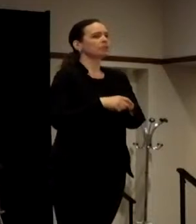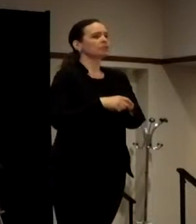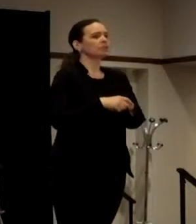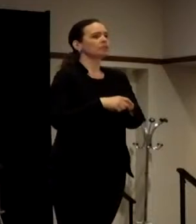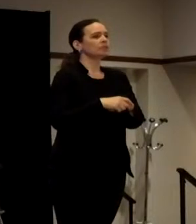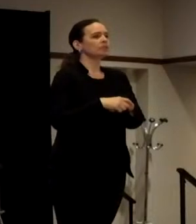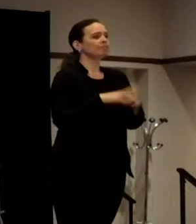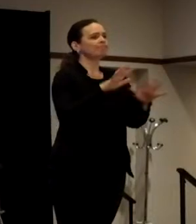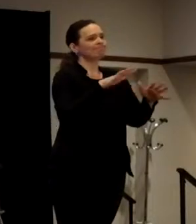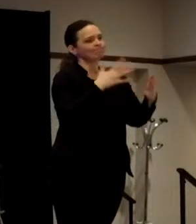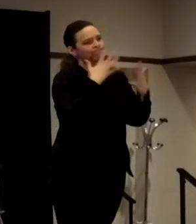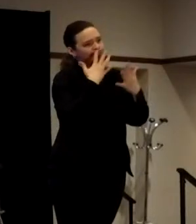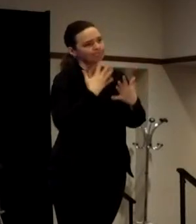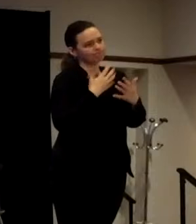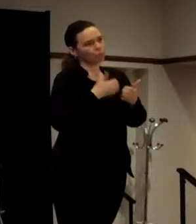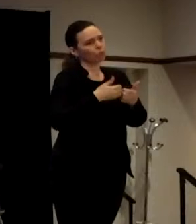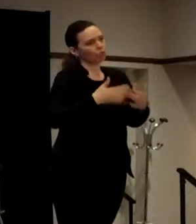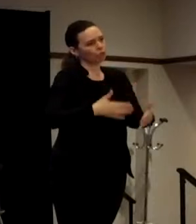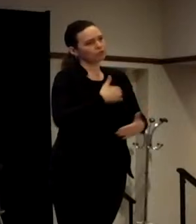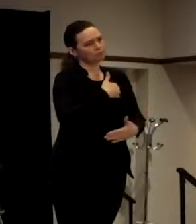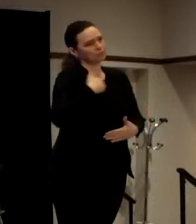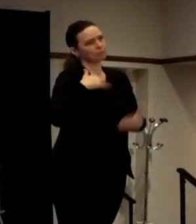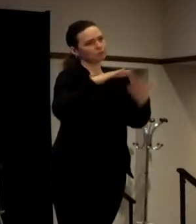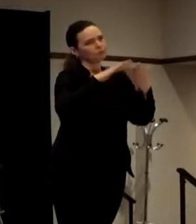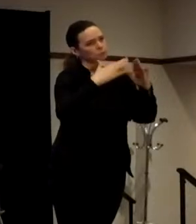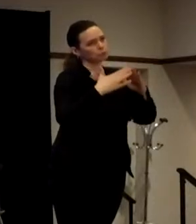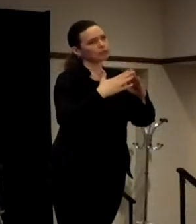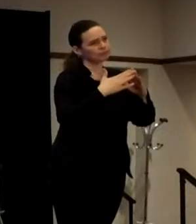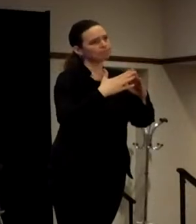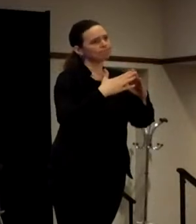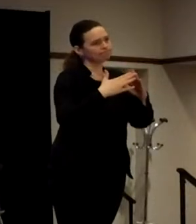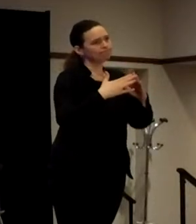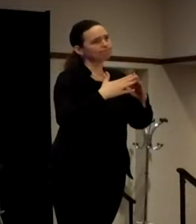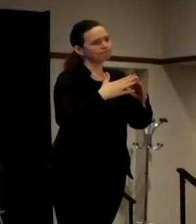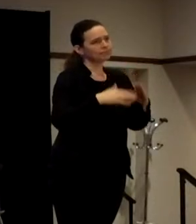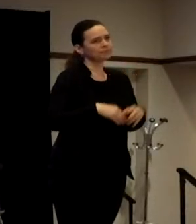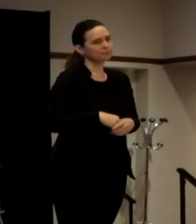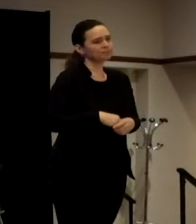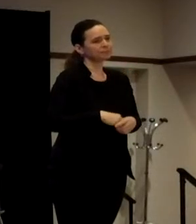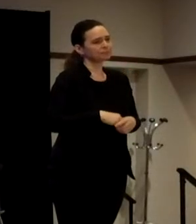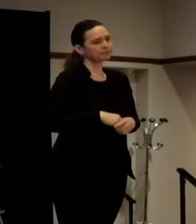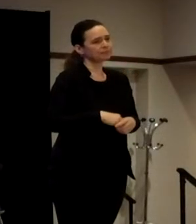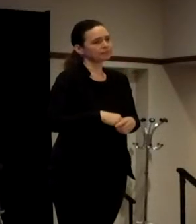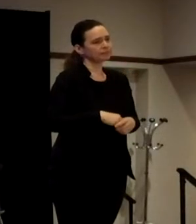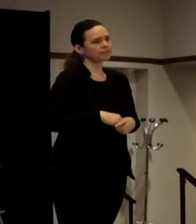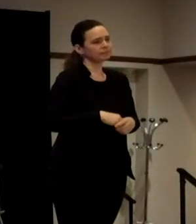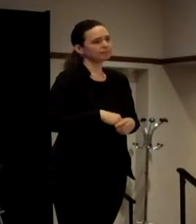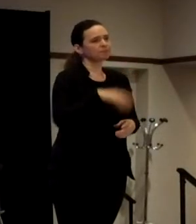Sadly, we lost a member of the community over the last 24 hours. She was 71 years old.